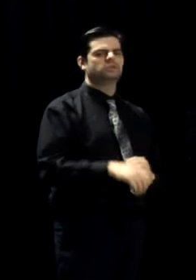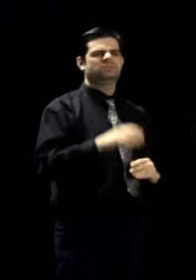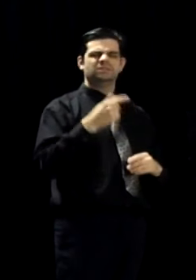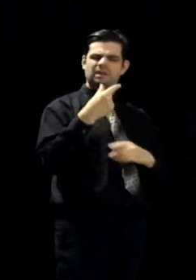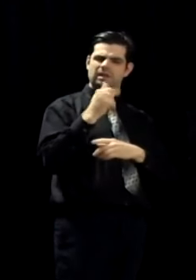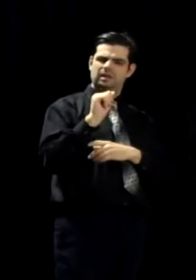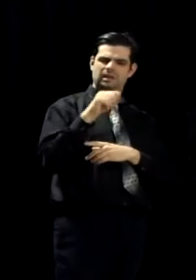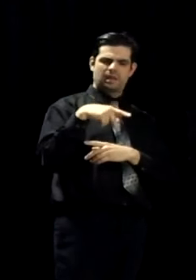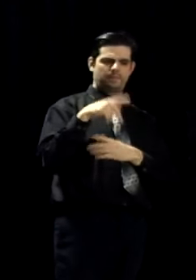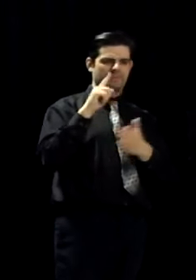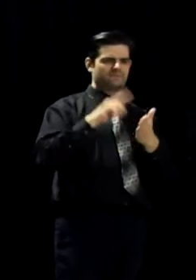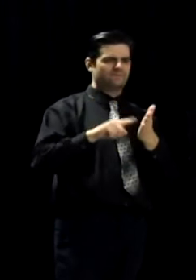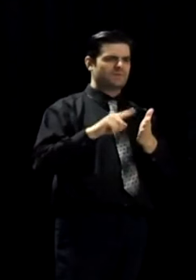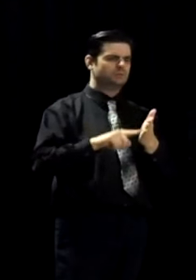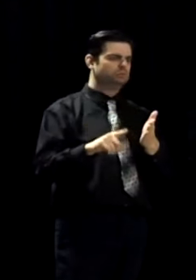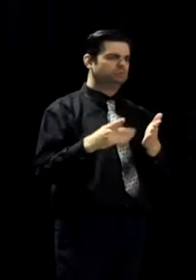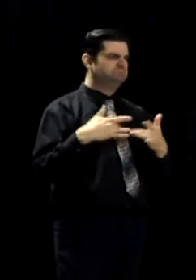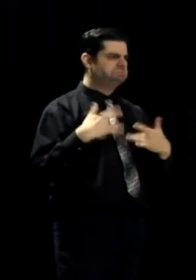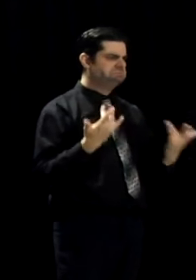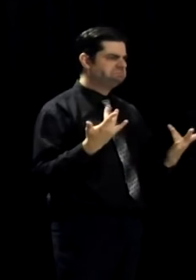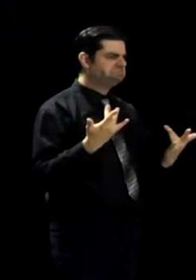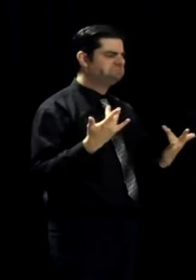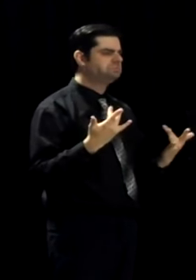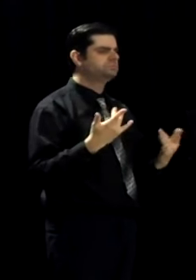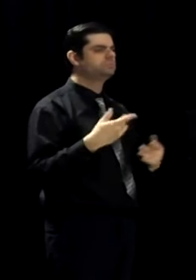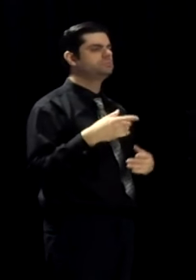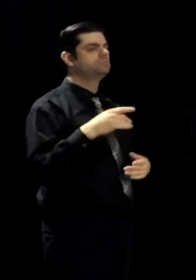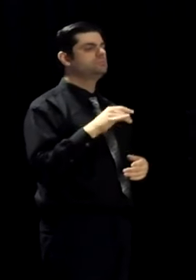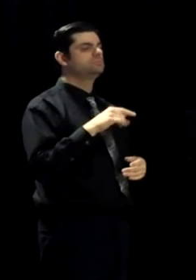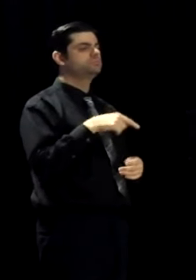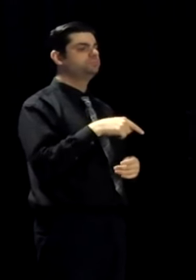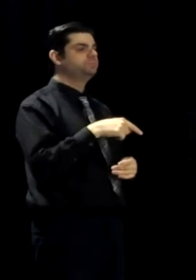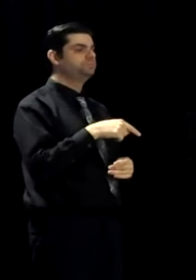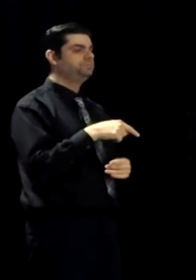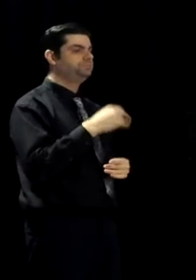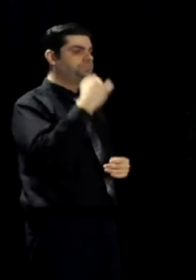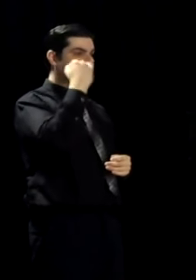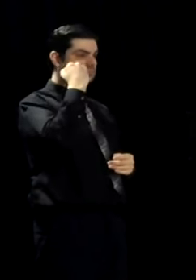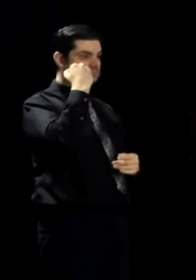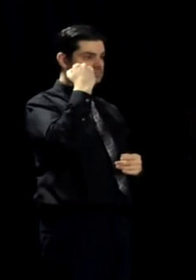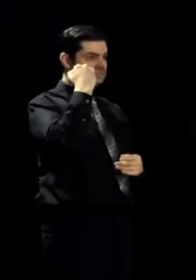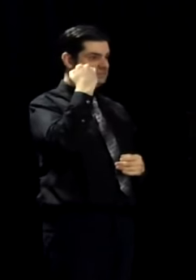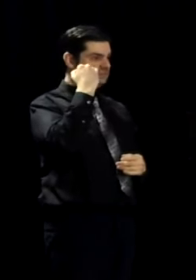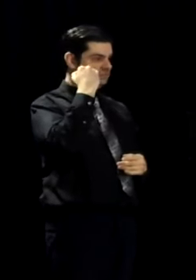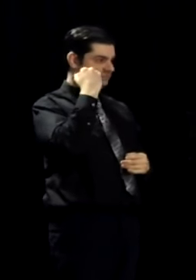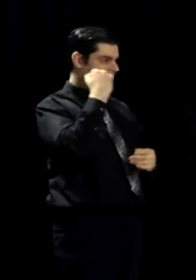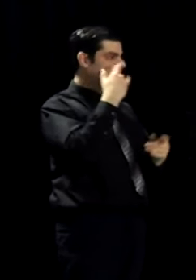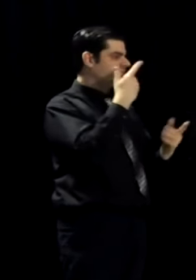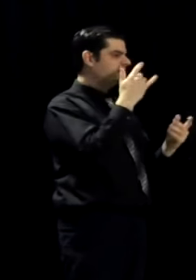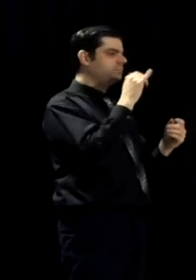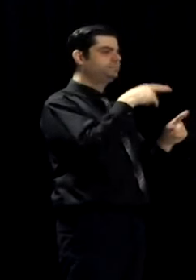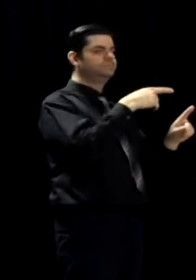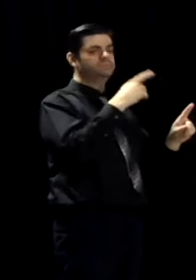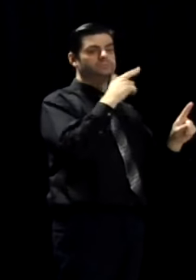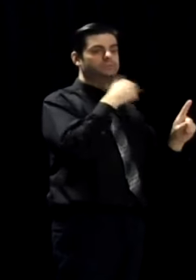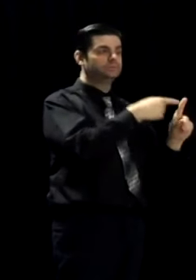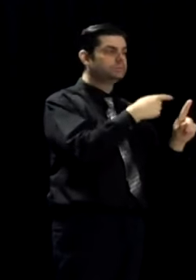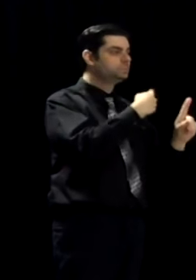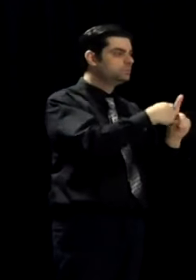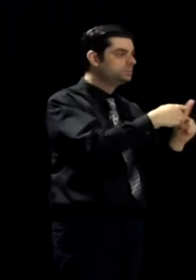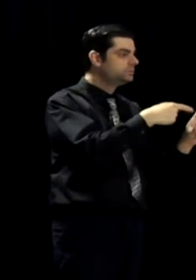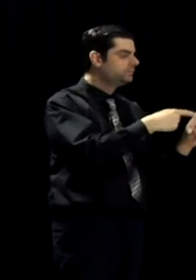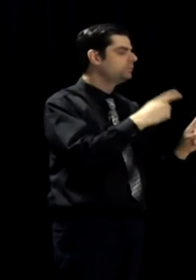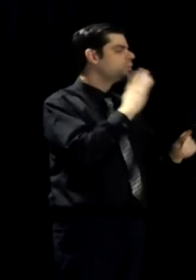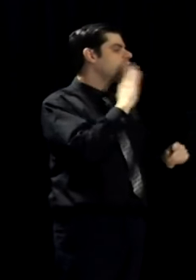now. We said when there's gaps in an investigation, we'll share them with you. We have 2 instances where we have